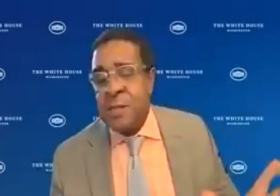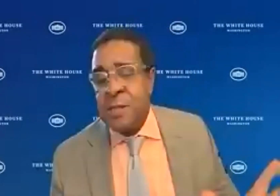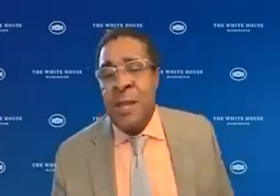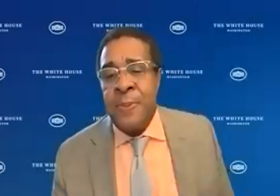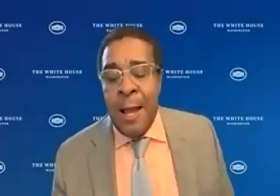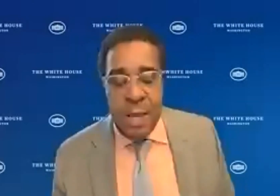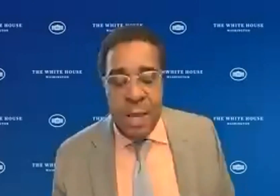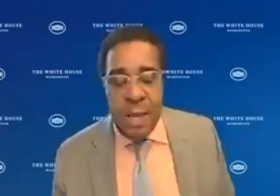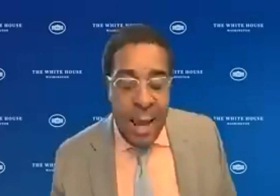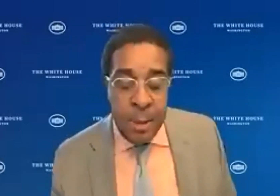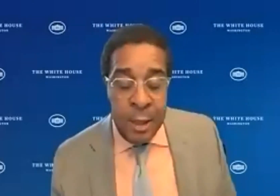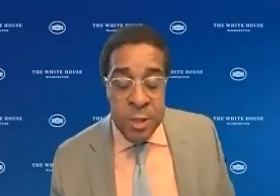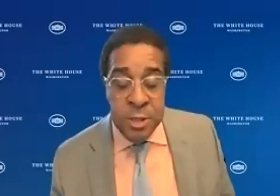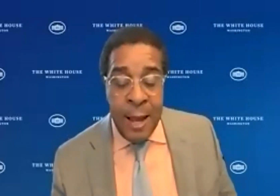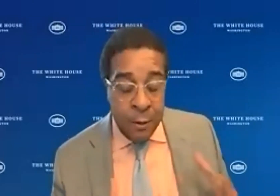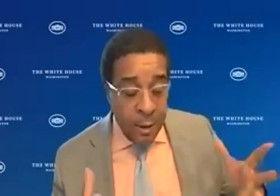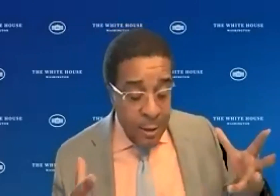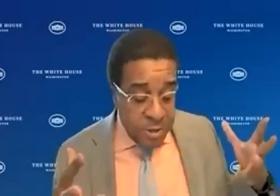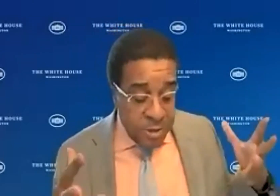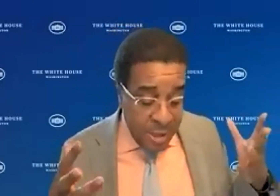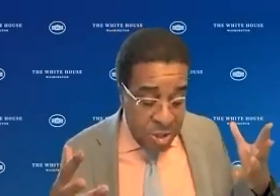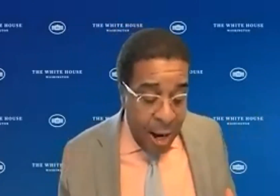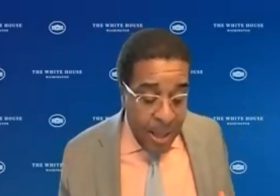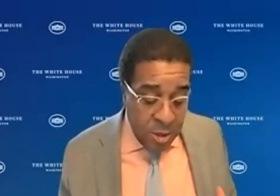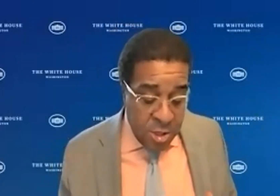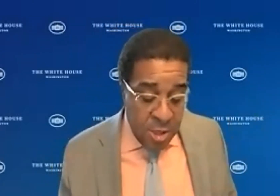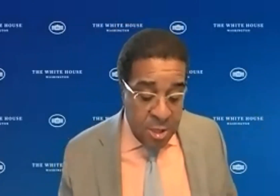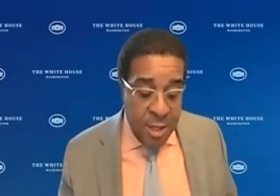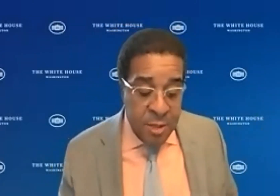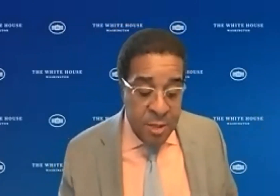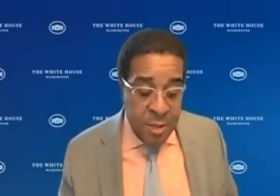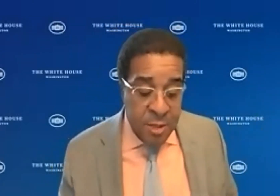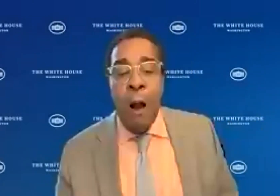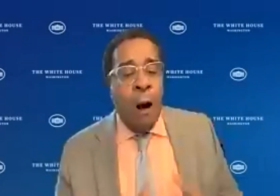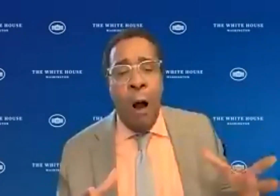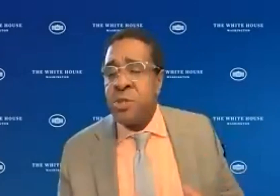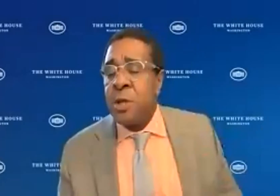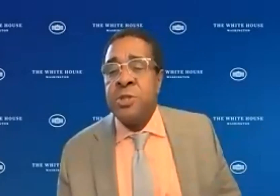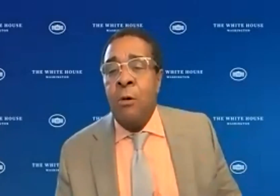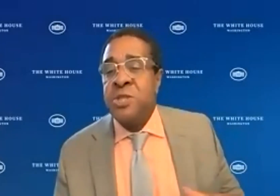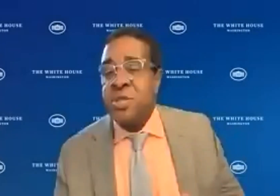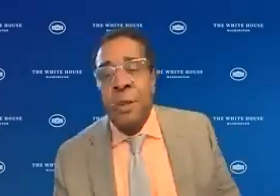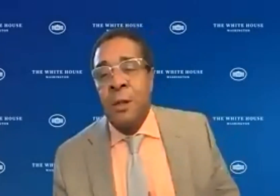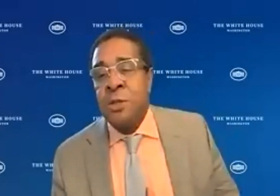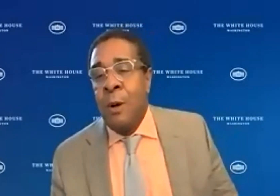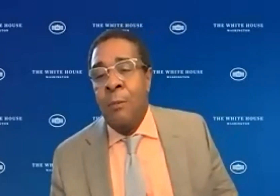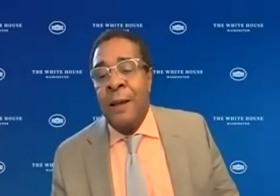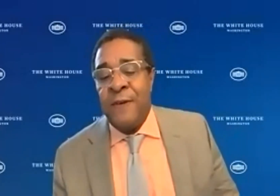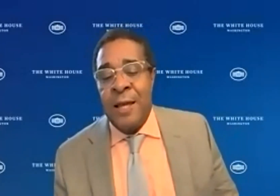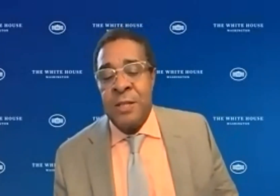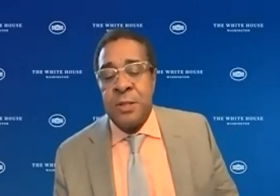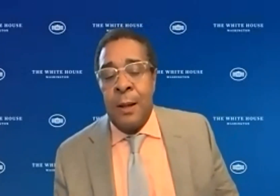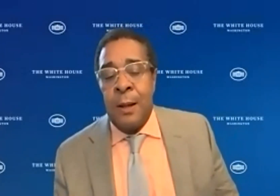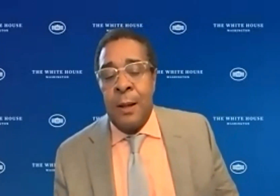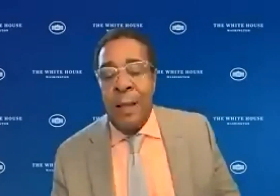things that were mentioned by the panelists about some of the challenges in this are also so similar to what